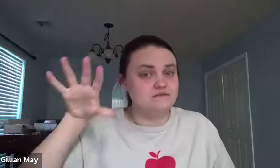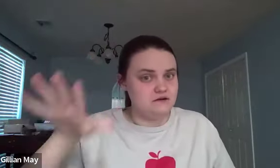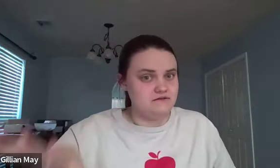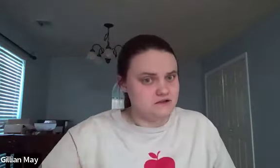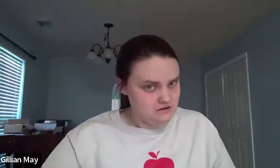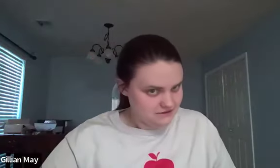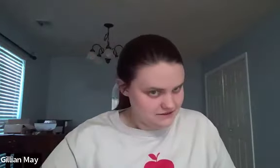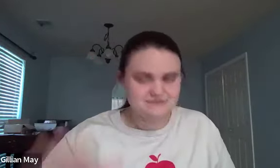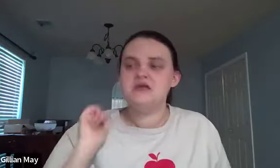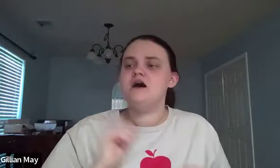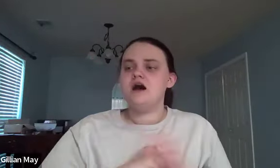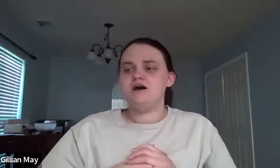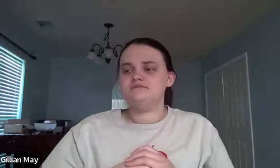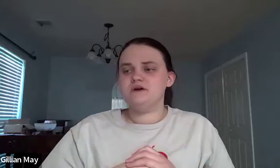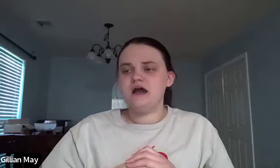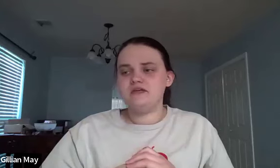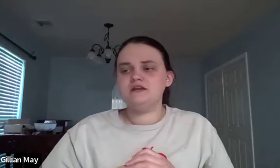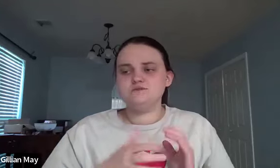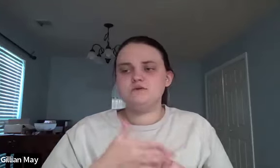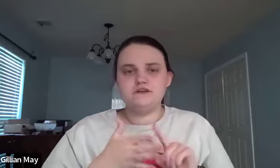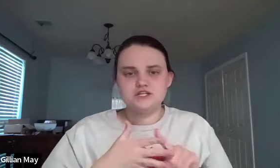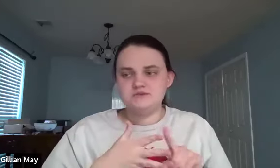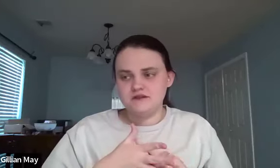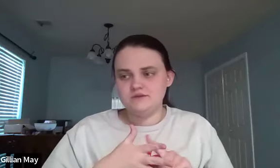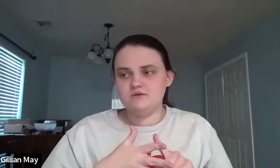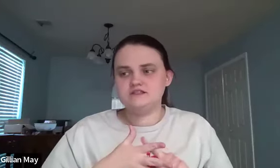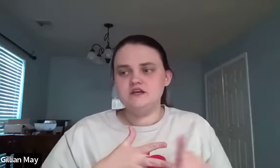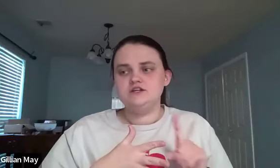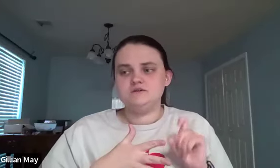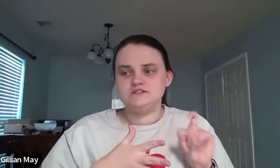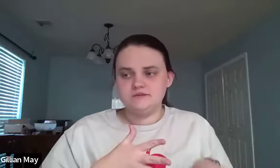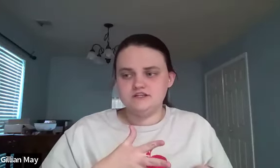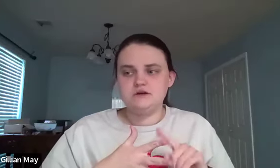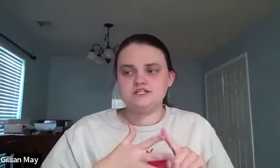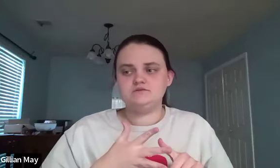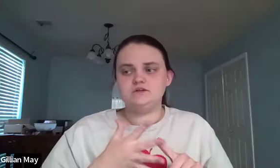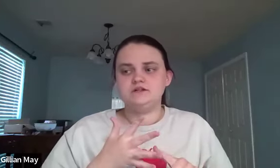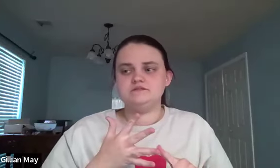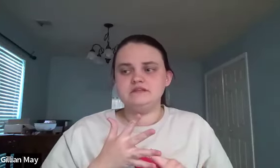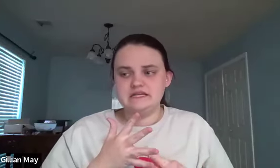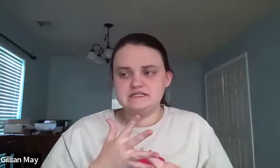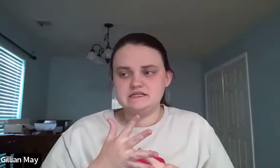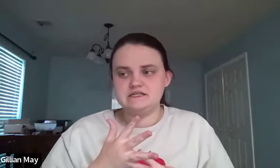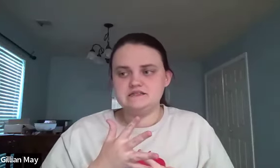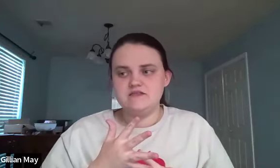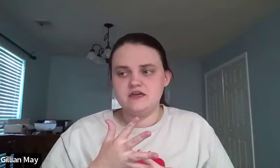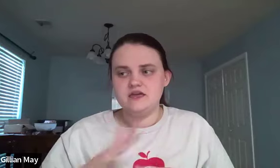very, very long list. But I think next week we'll finish up the family ones, do our WH question words, places, and